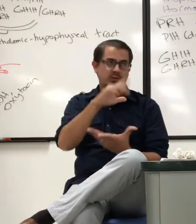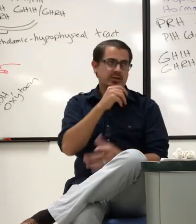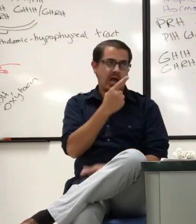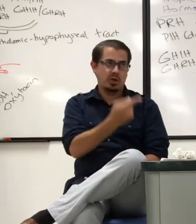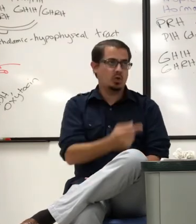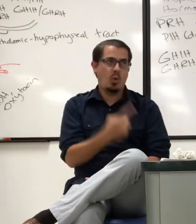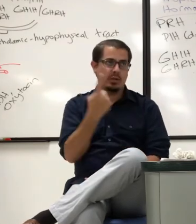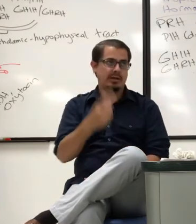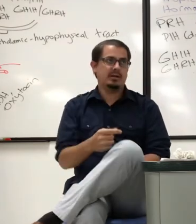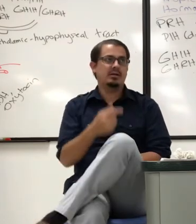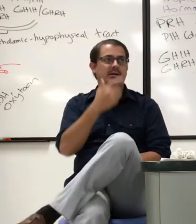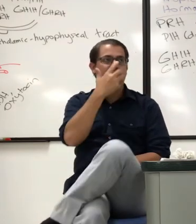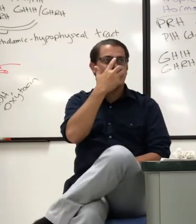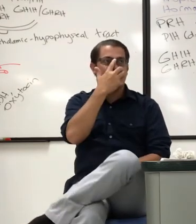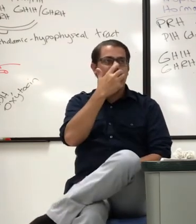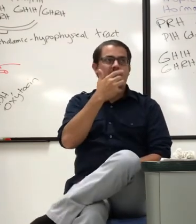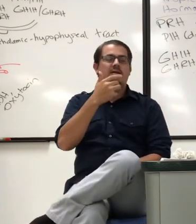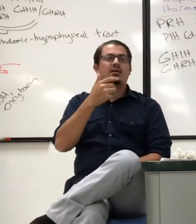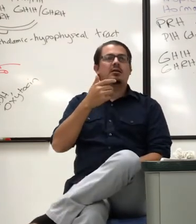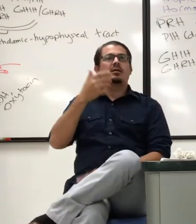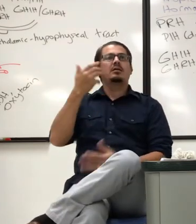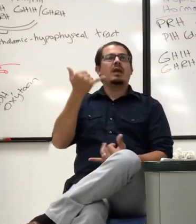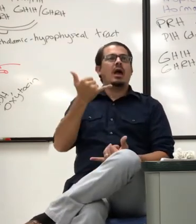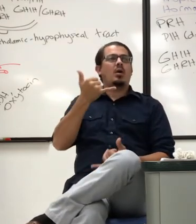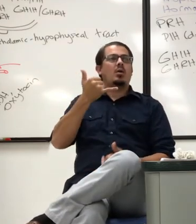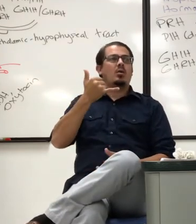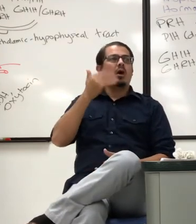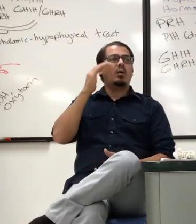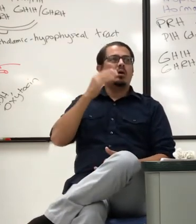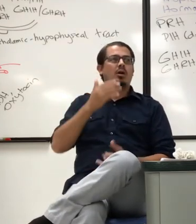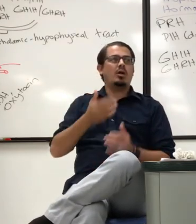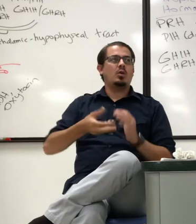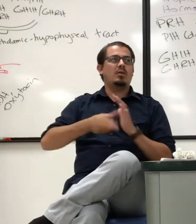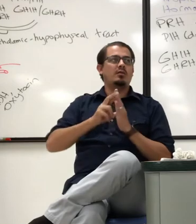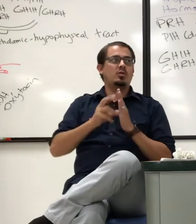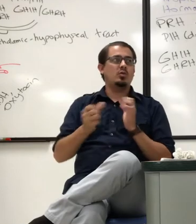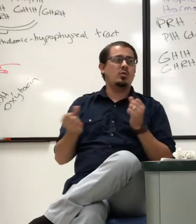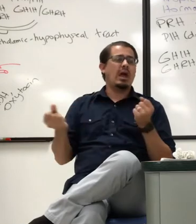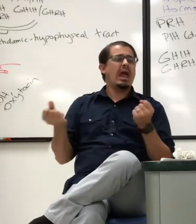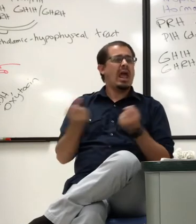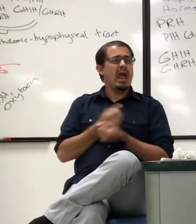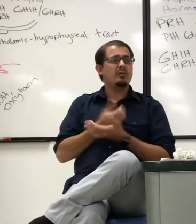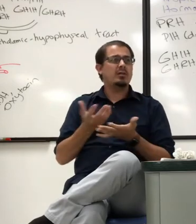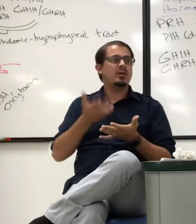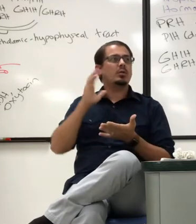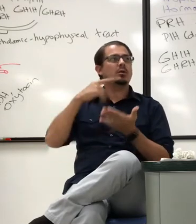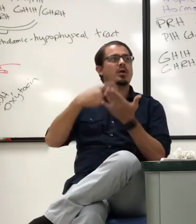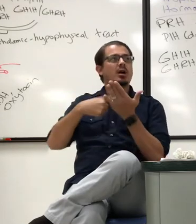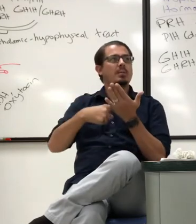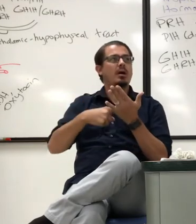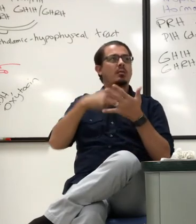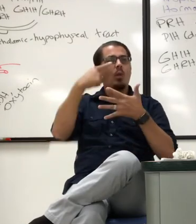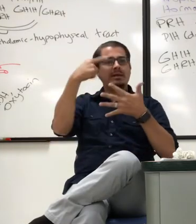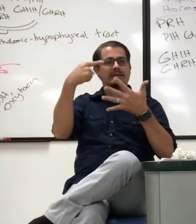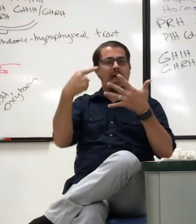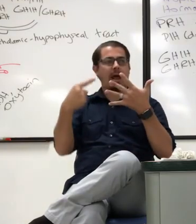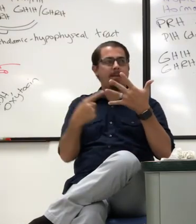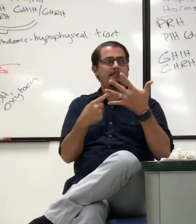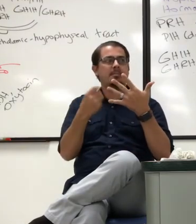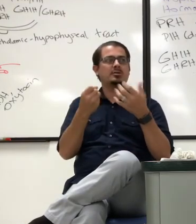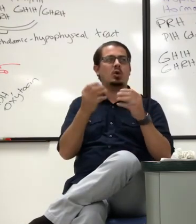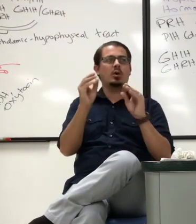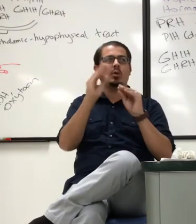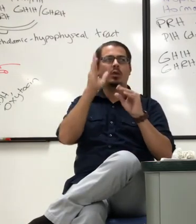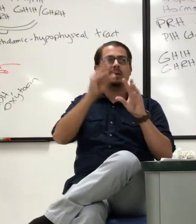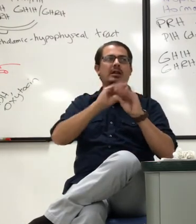Tropic. These are also tropic. What I'm going to do next is I'm going to go over all of these. We'll talk about them one at a time, so it's very clear what's tropic